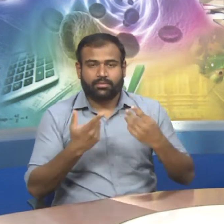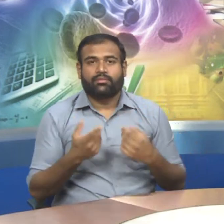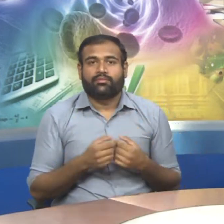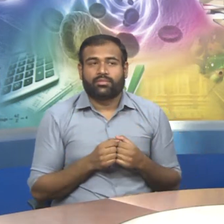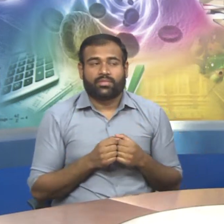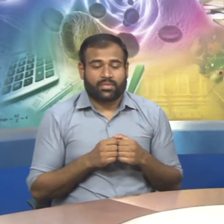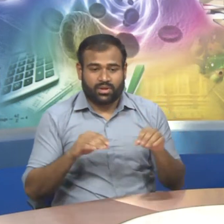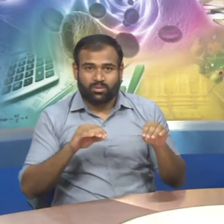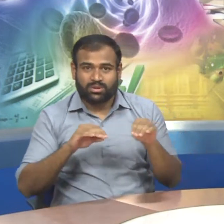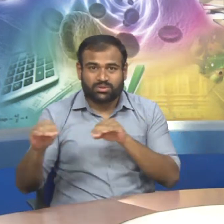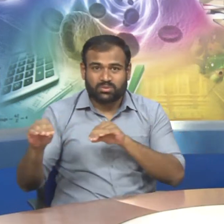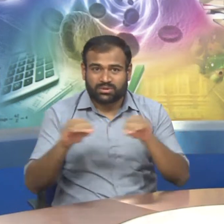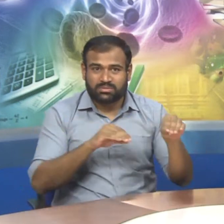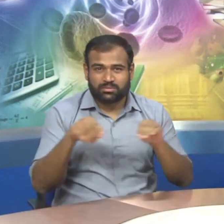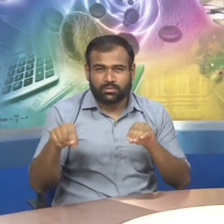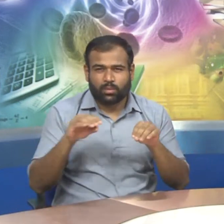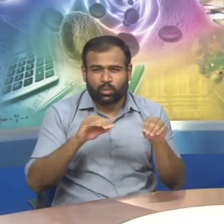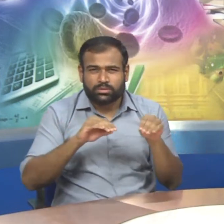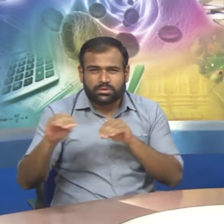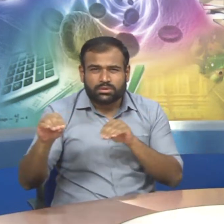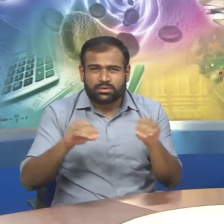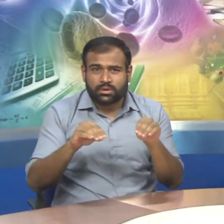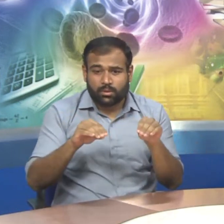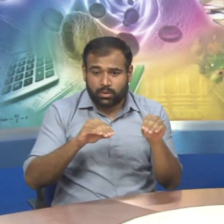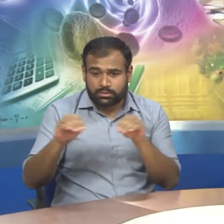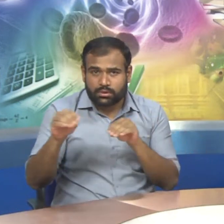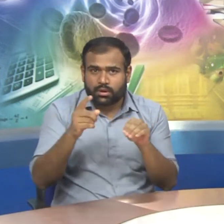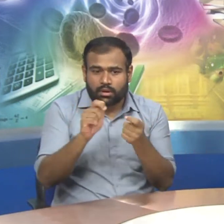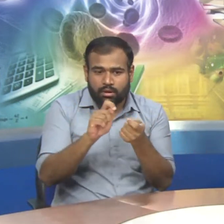Now this tells about movement.